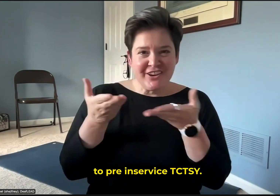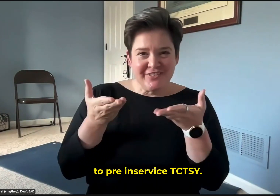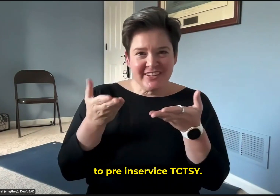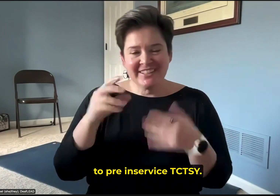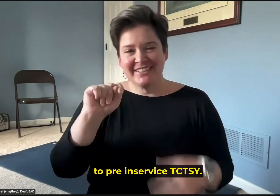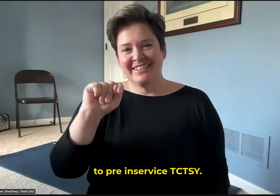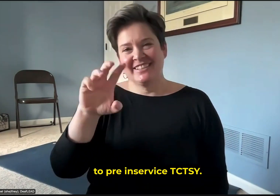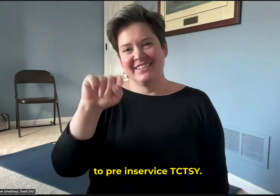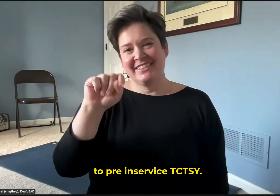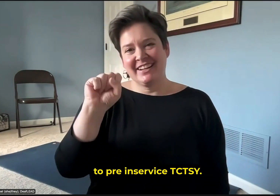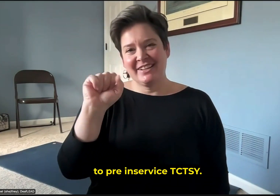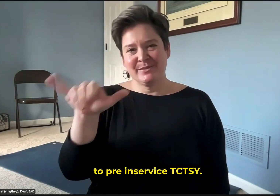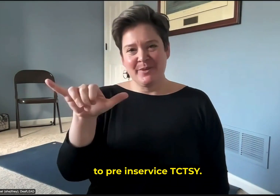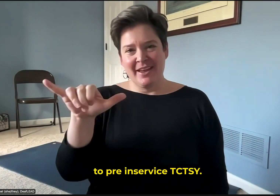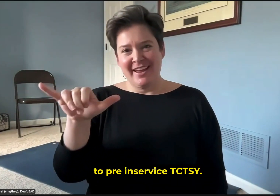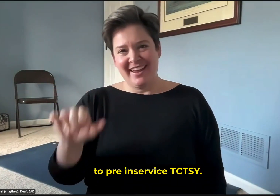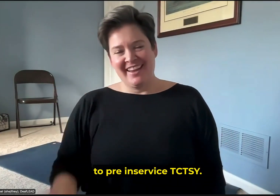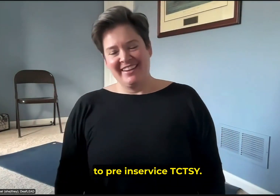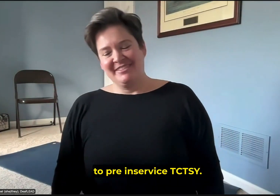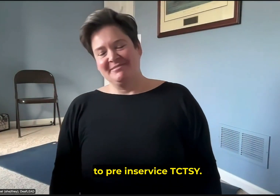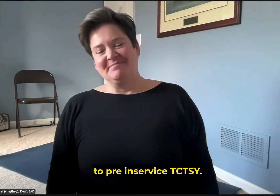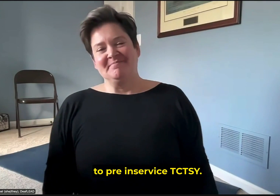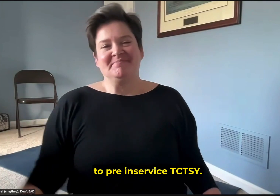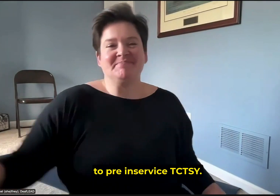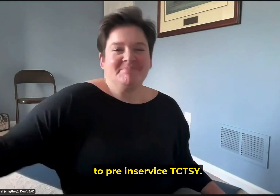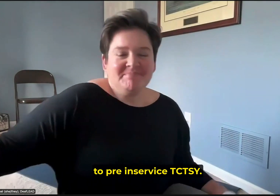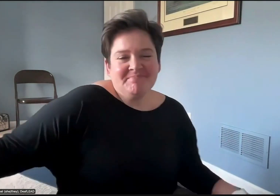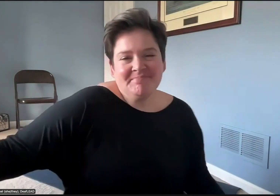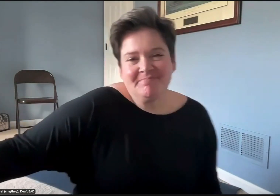to pre-in-service TCTSY.